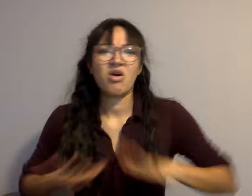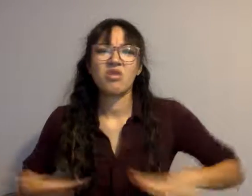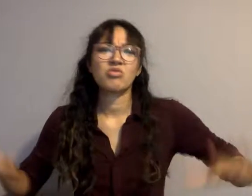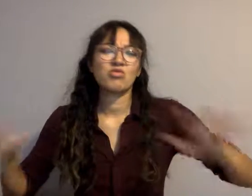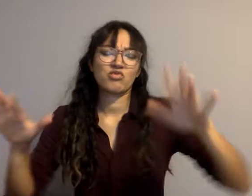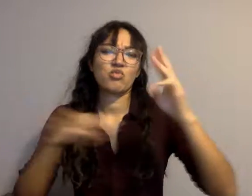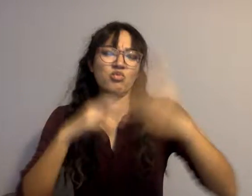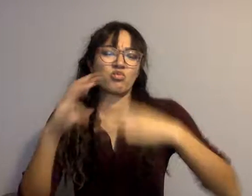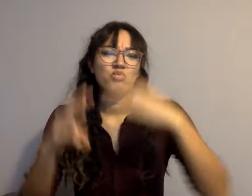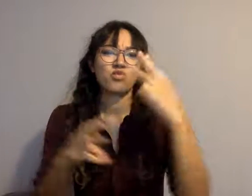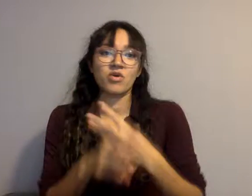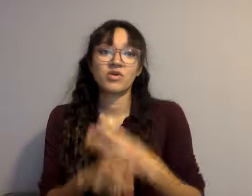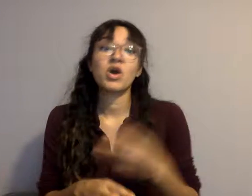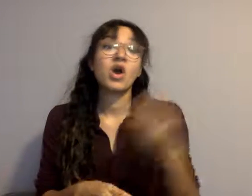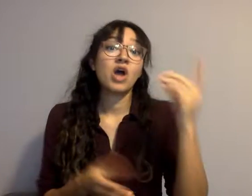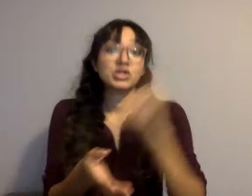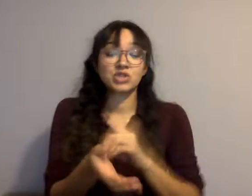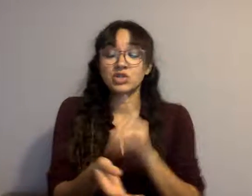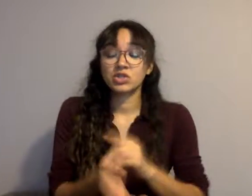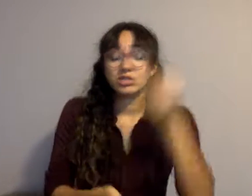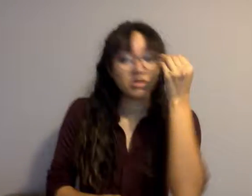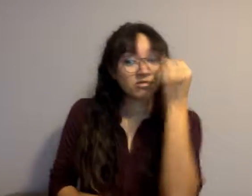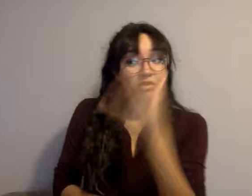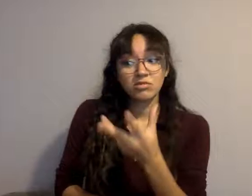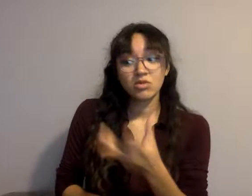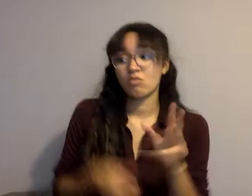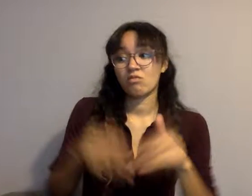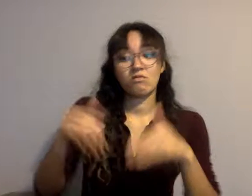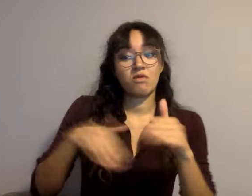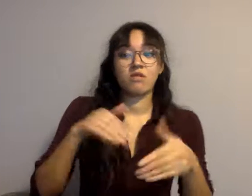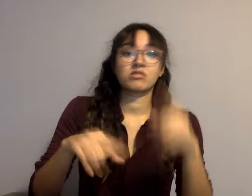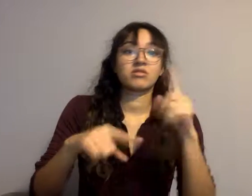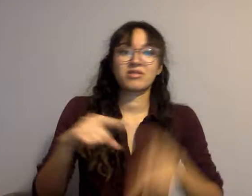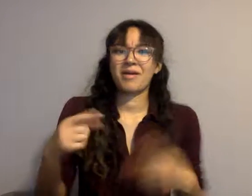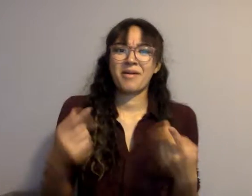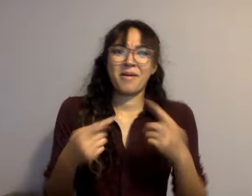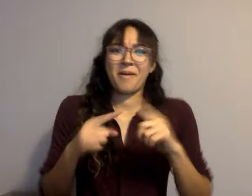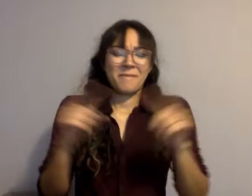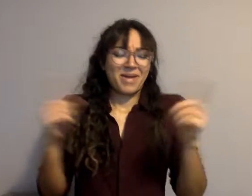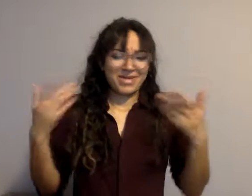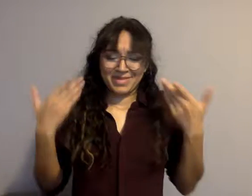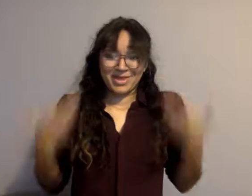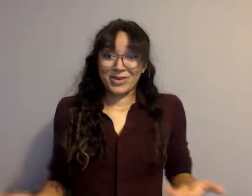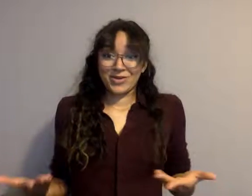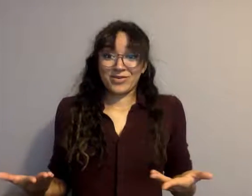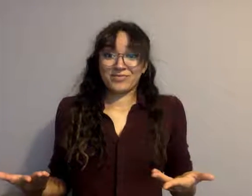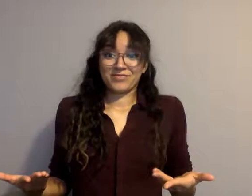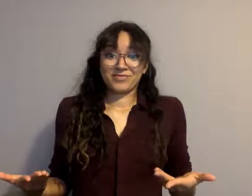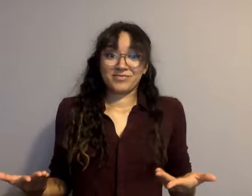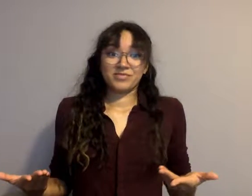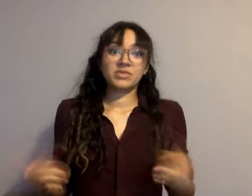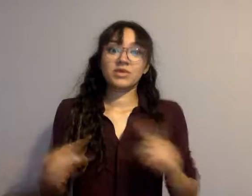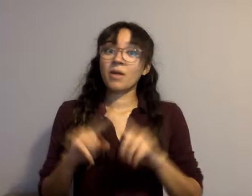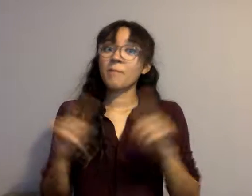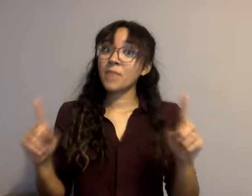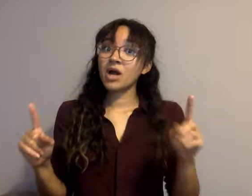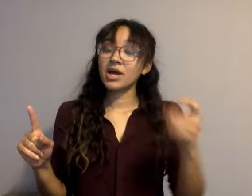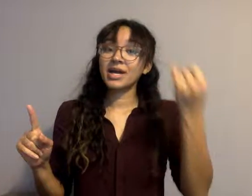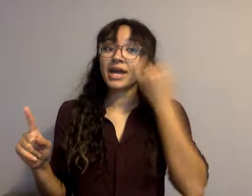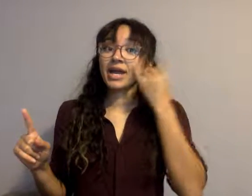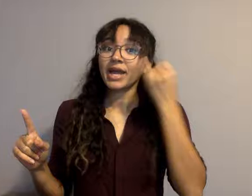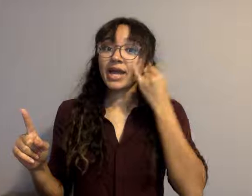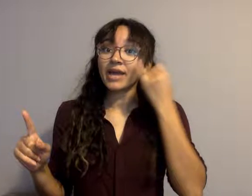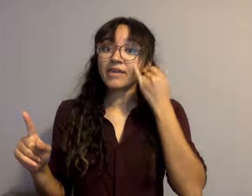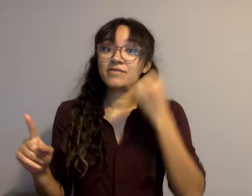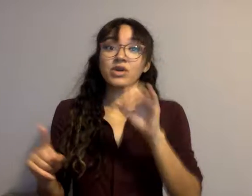doctor said that I wouldn't walk, but I am here in front of you. However, if I grew up with social media, I don't think I would